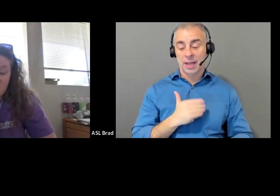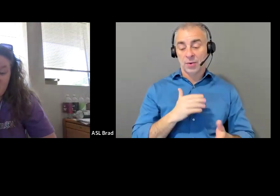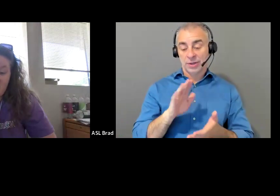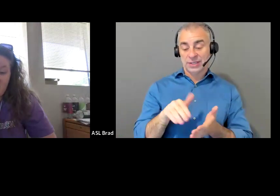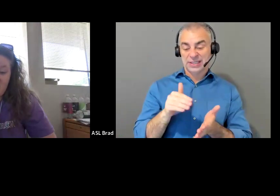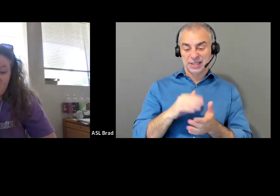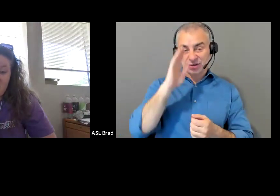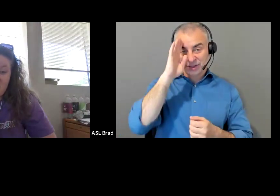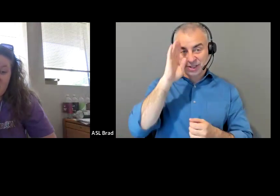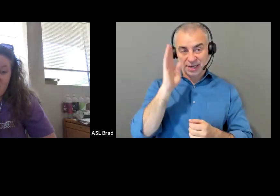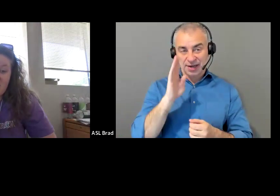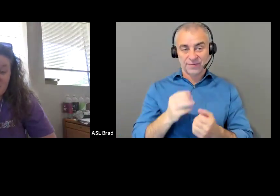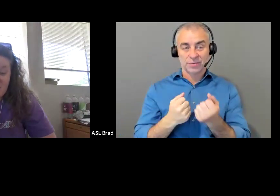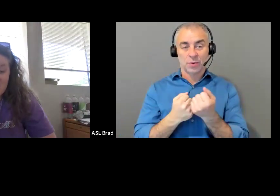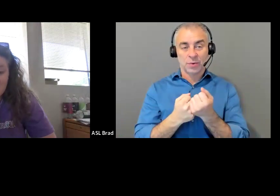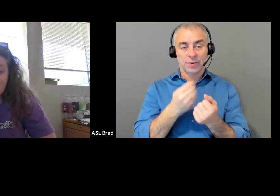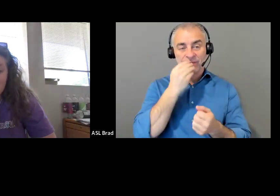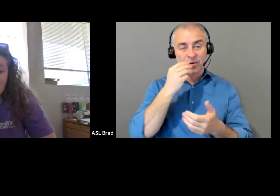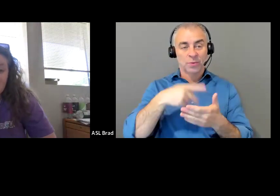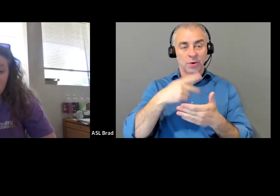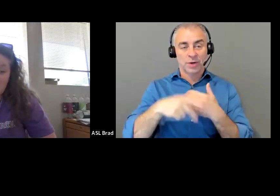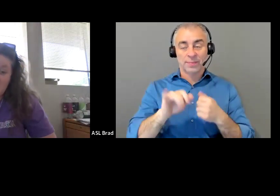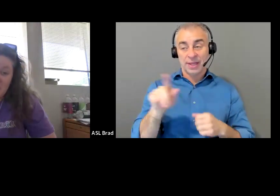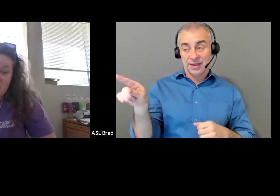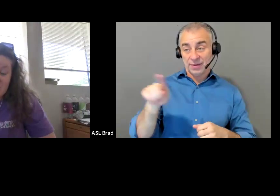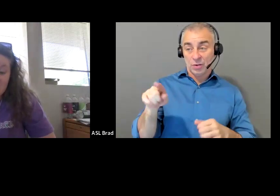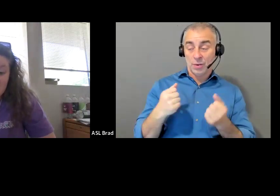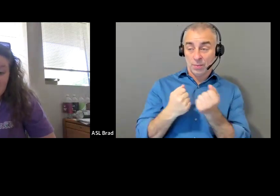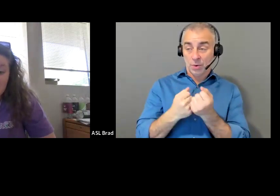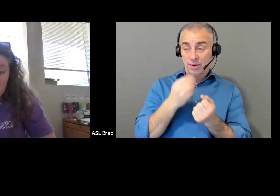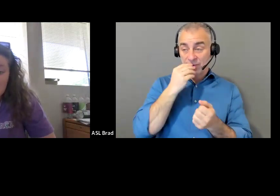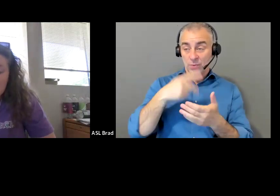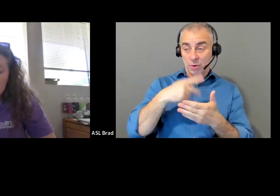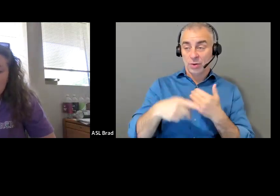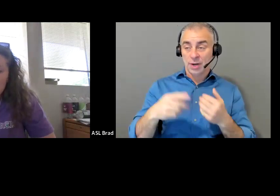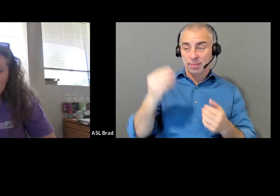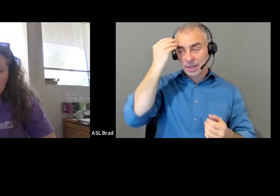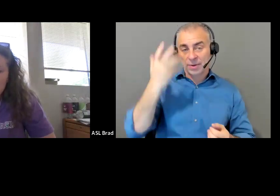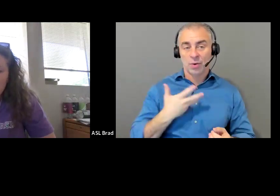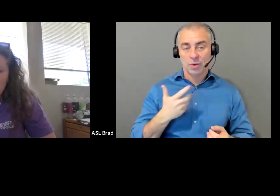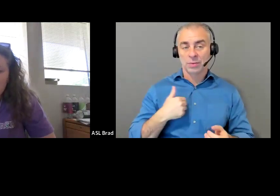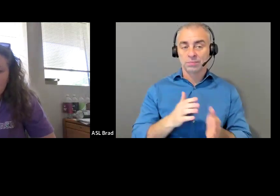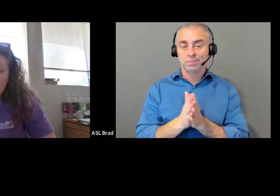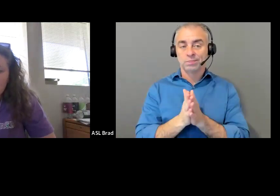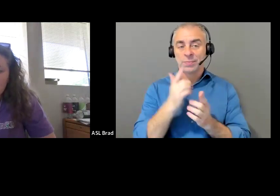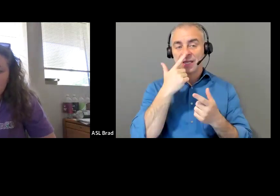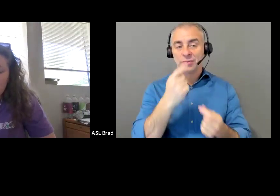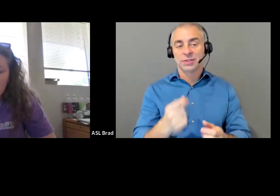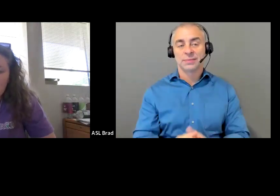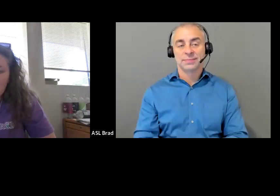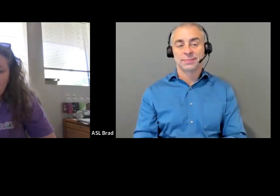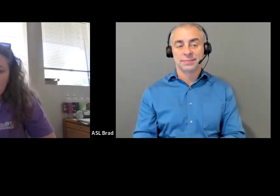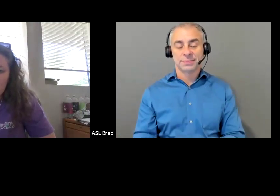done something like that. And if anybody else does, I would be really interested to know. But I know that